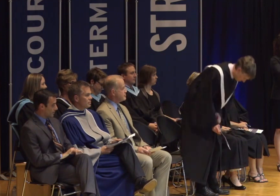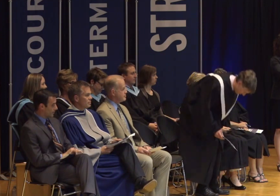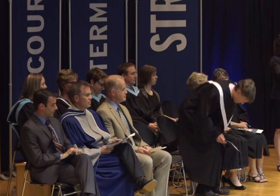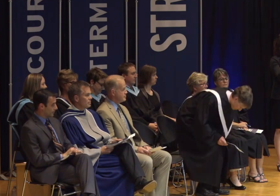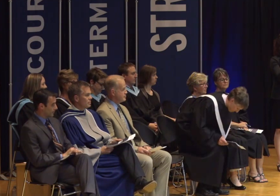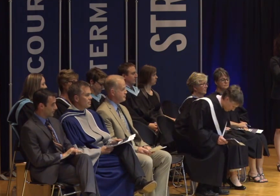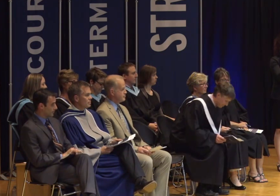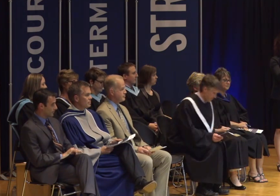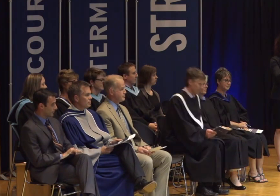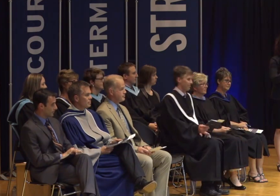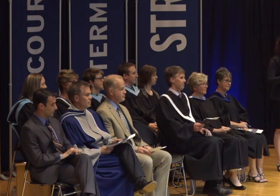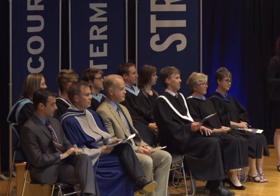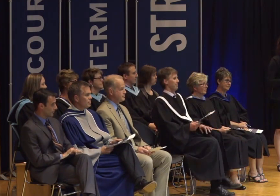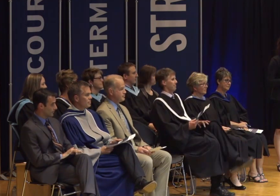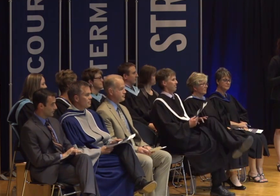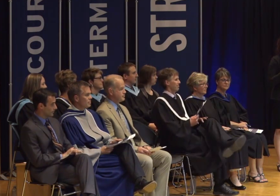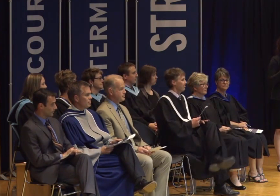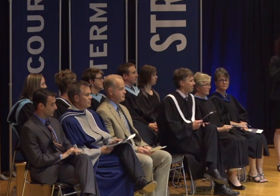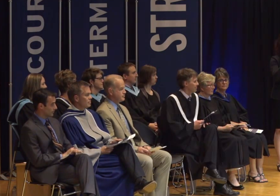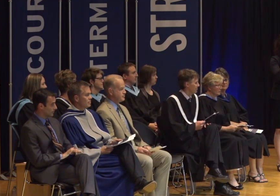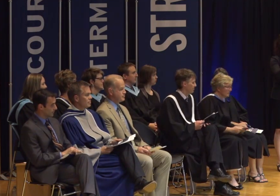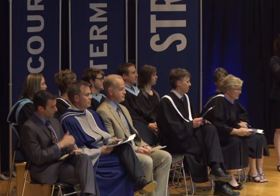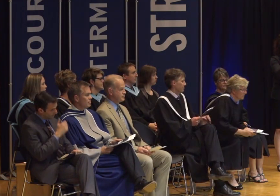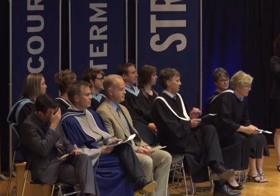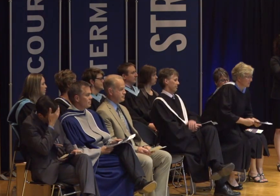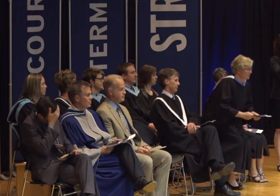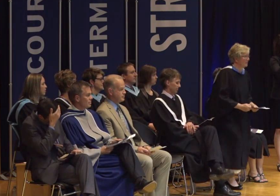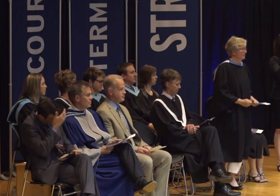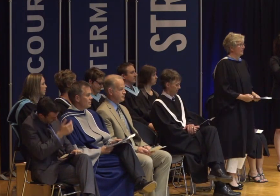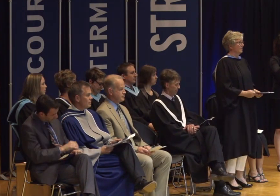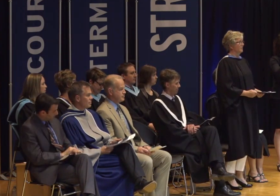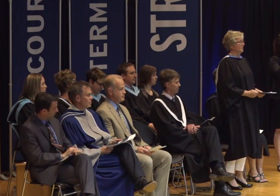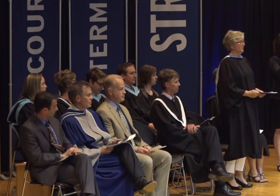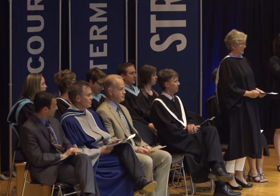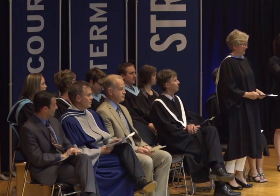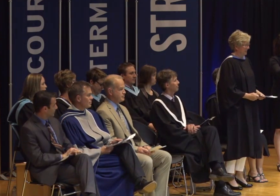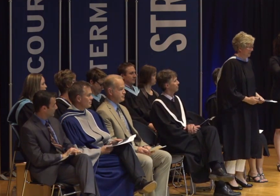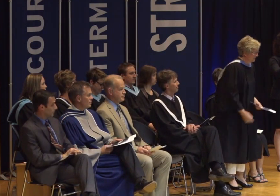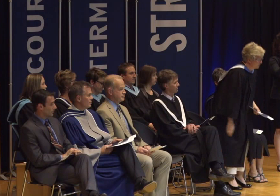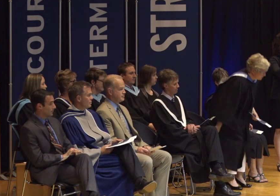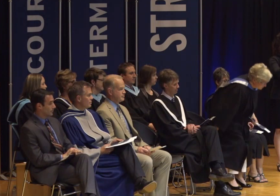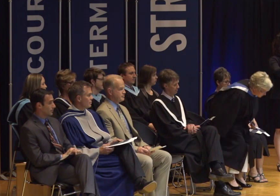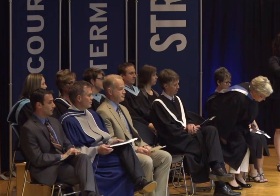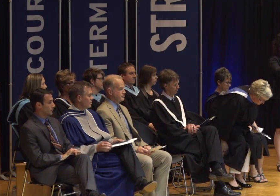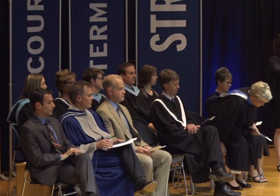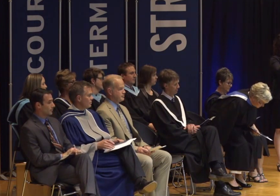Technology. Carla Wilms, Academic Chair, School of Access.